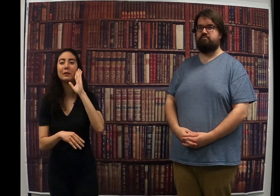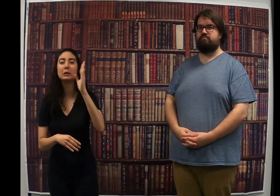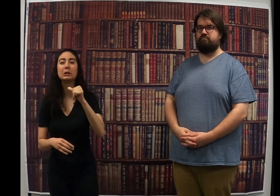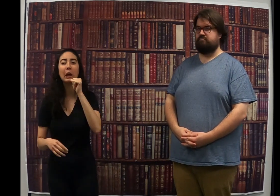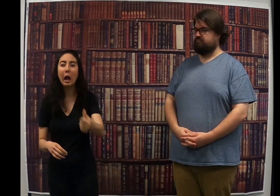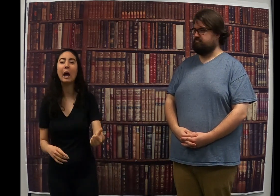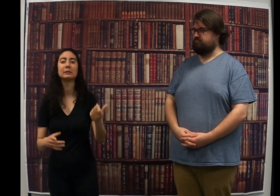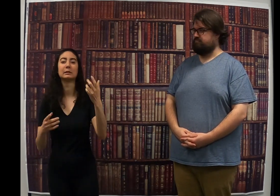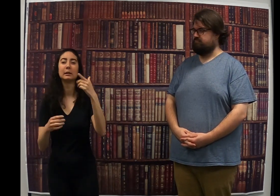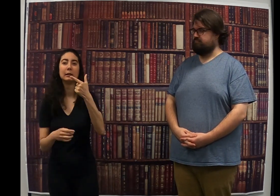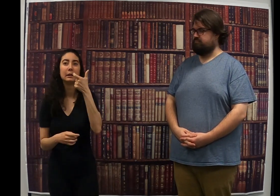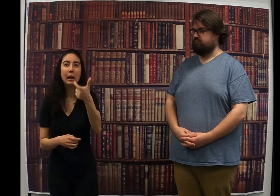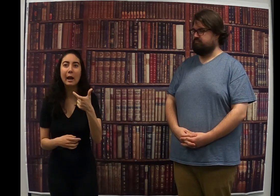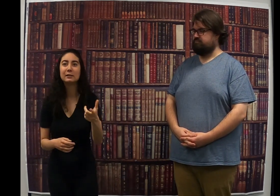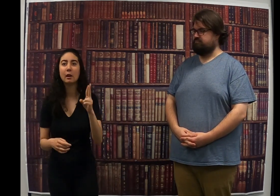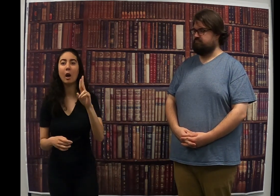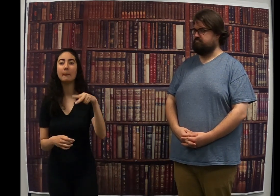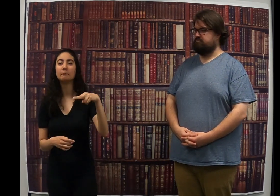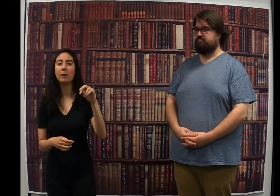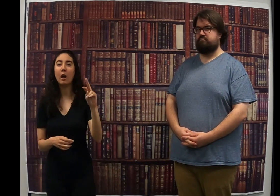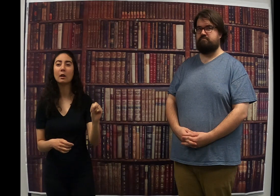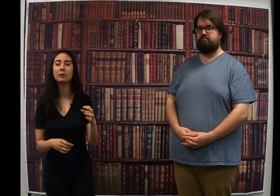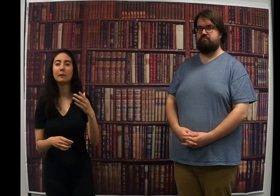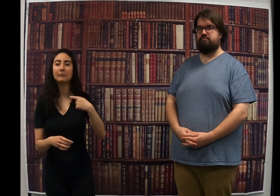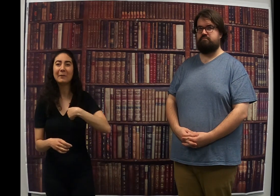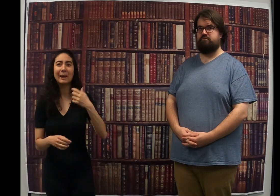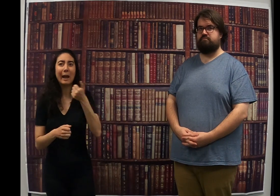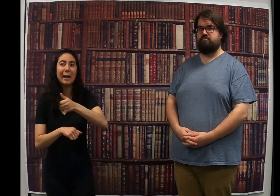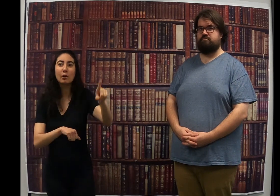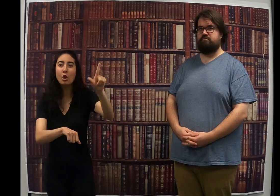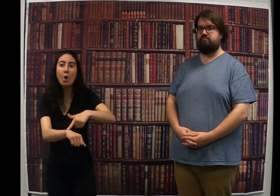I watched all that unfolded next.